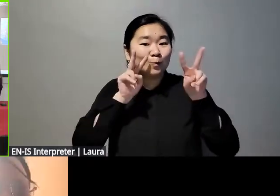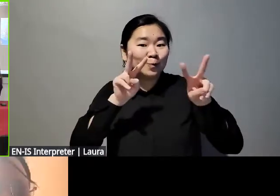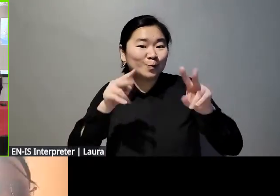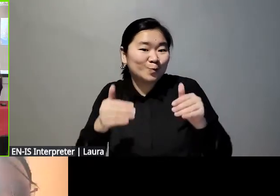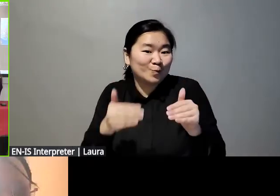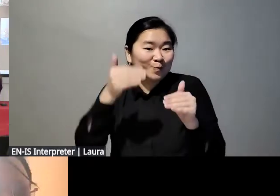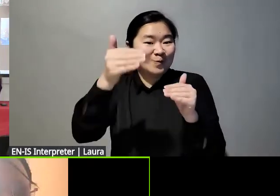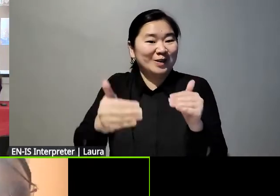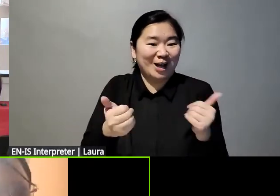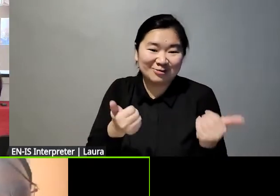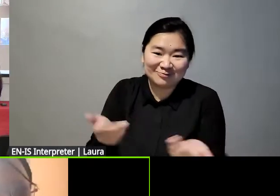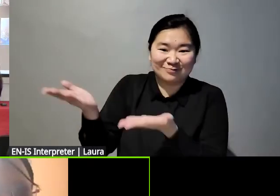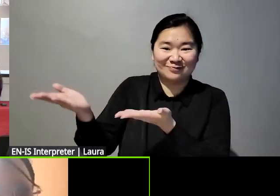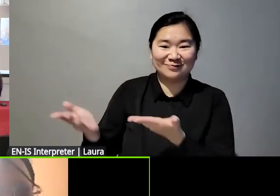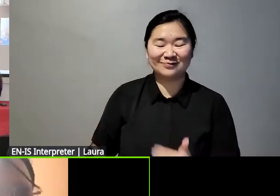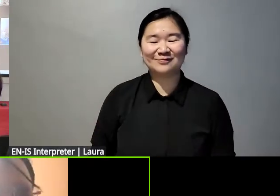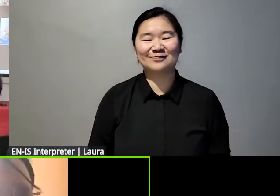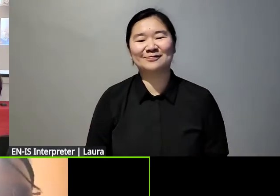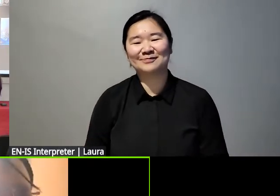Yes, I'm here.